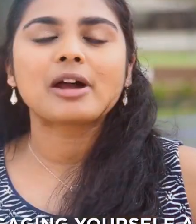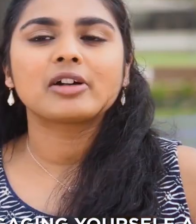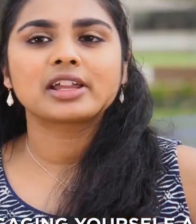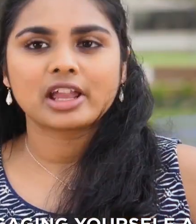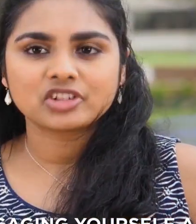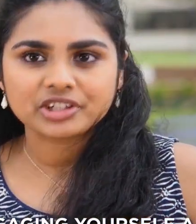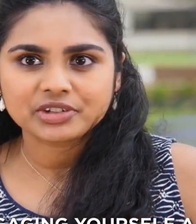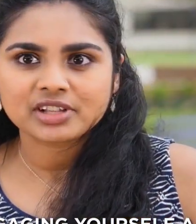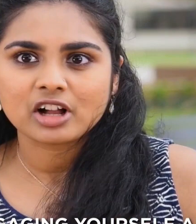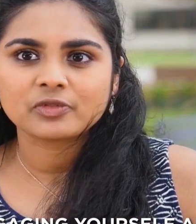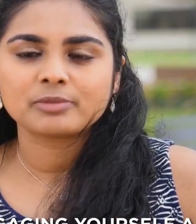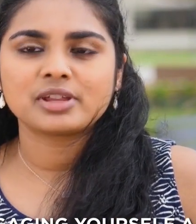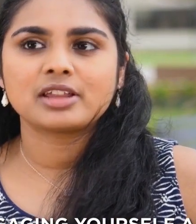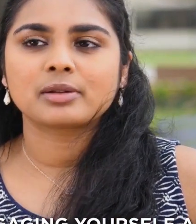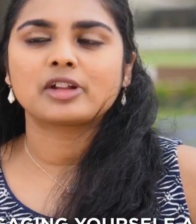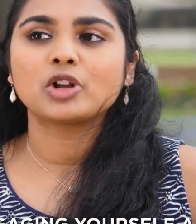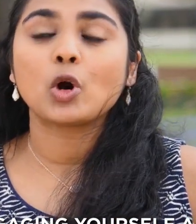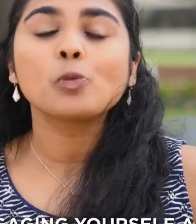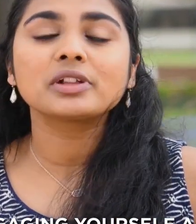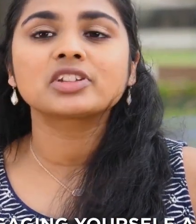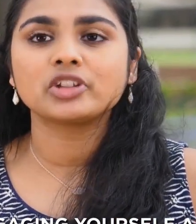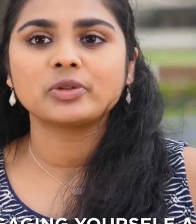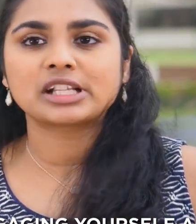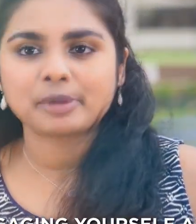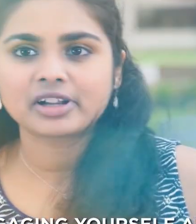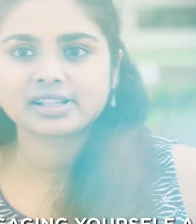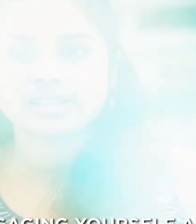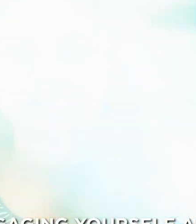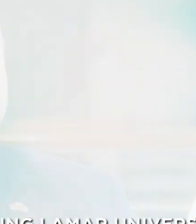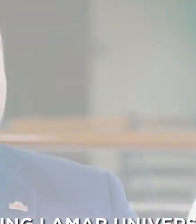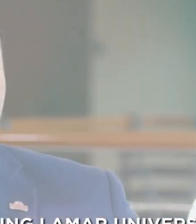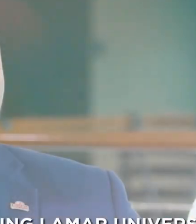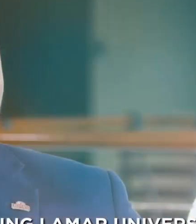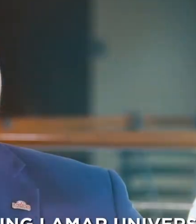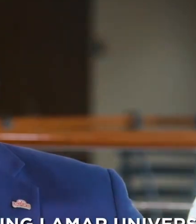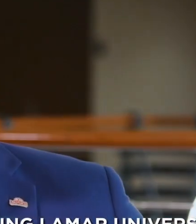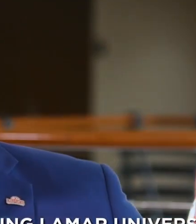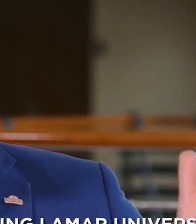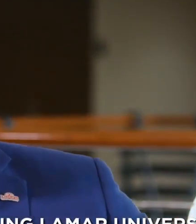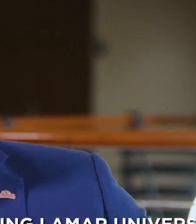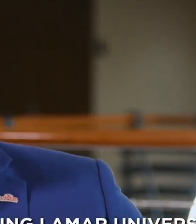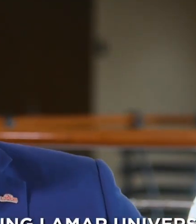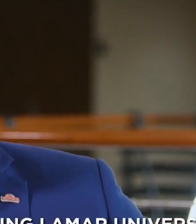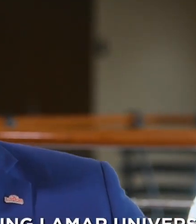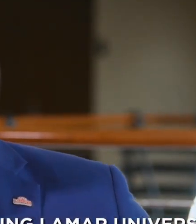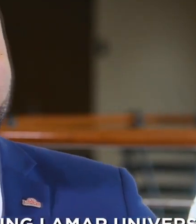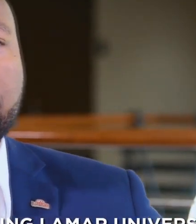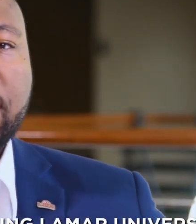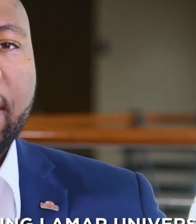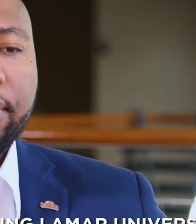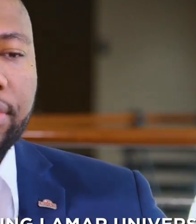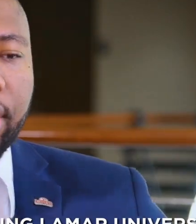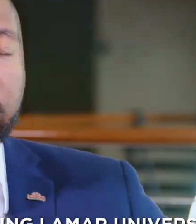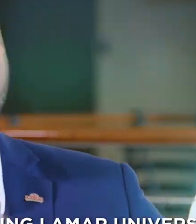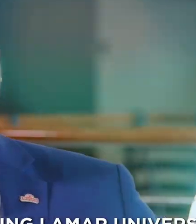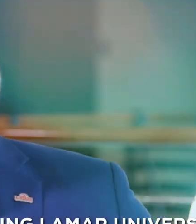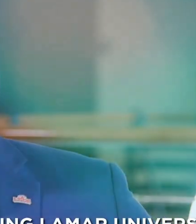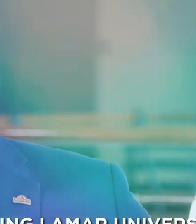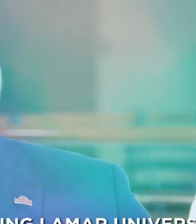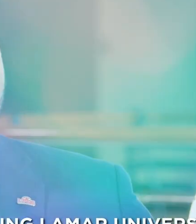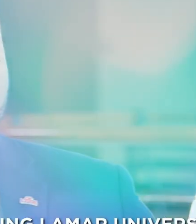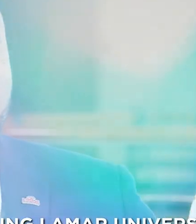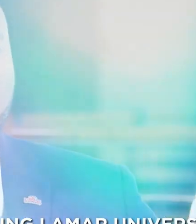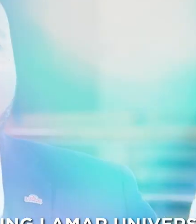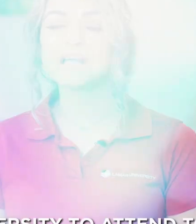It's really about engaging yourself and being, open to new experiences. They are really pushing Lamar University to become a